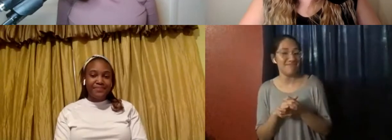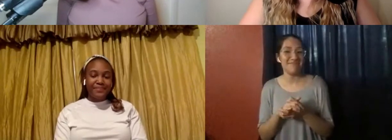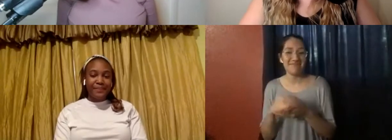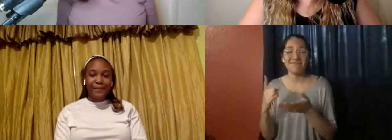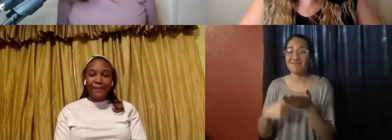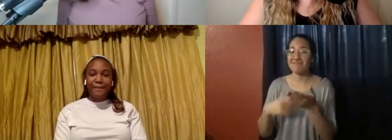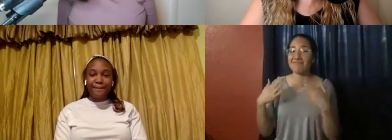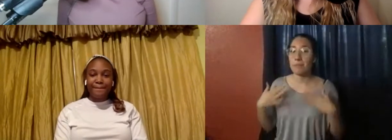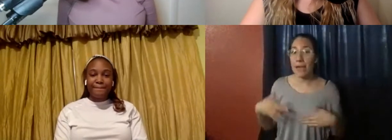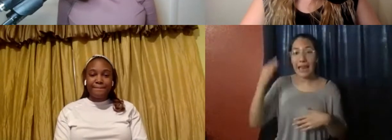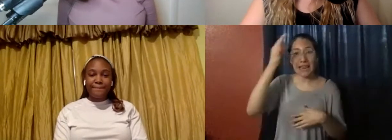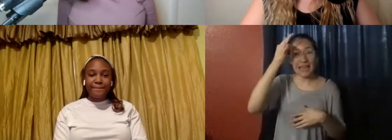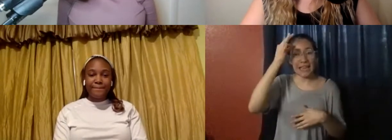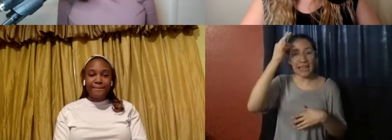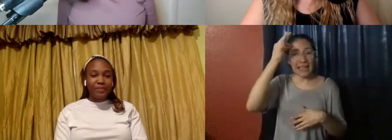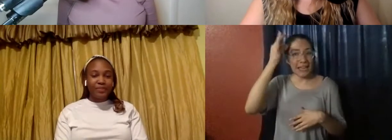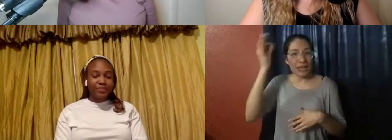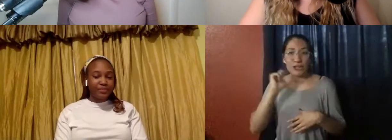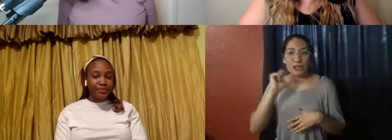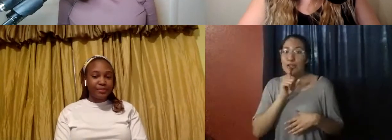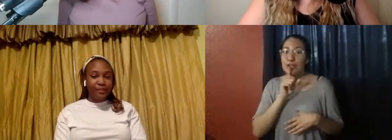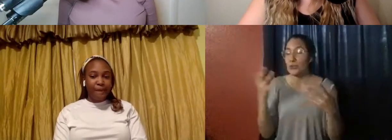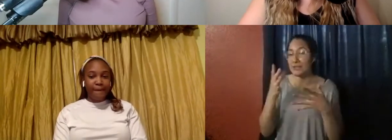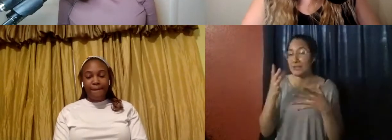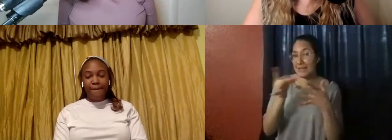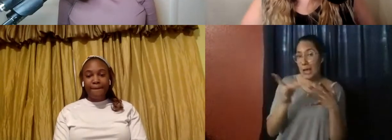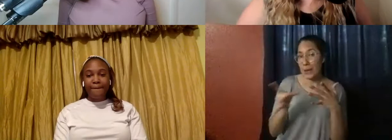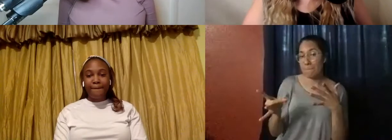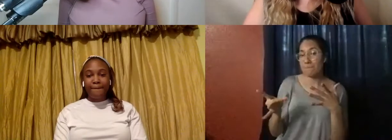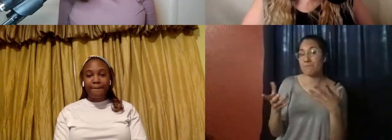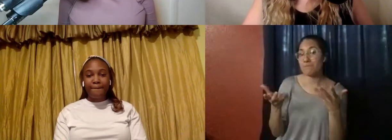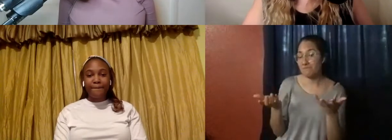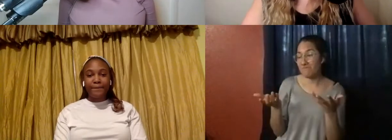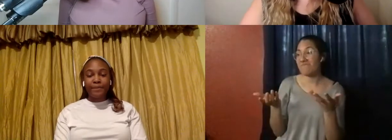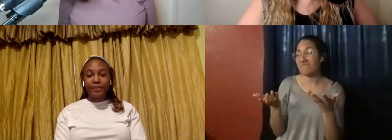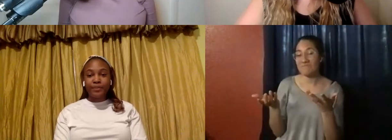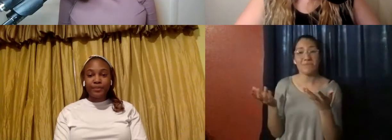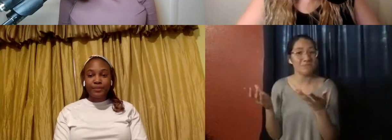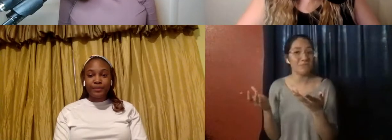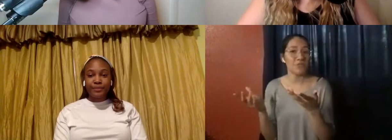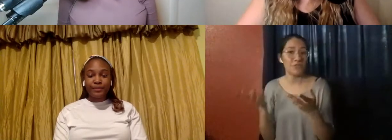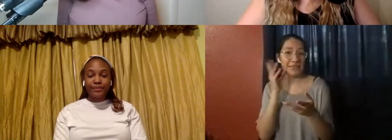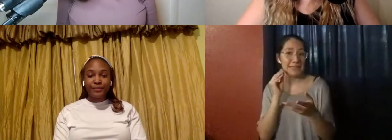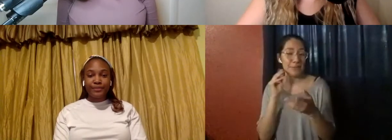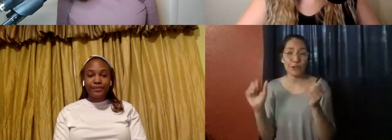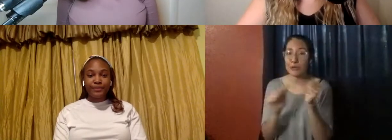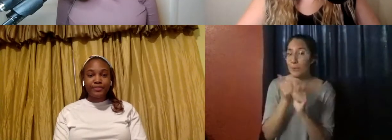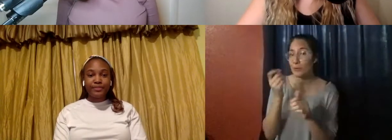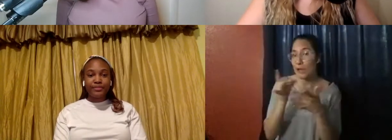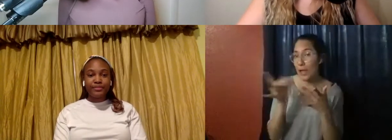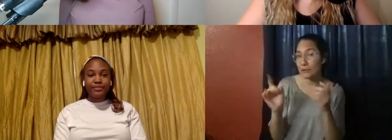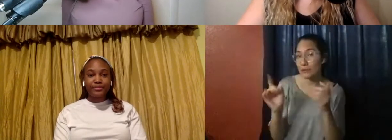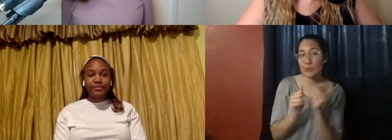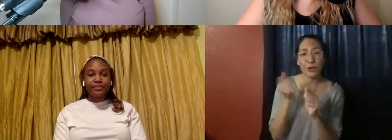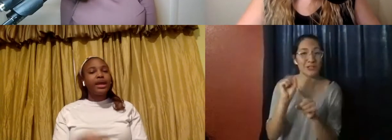Not quite sure what the option is. Clearly, we've been in most situations. So what's the right one?